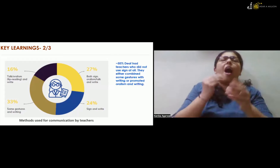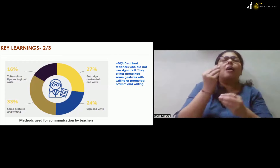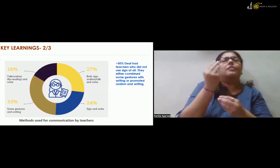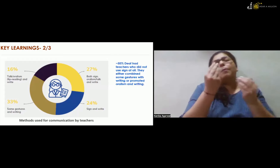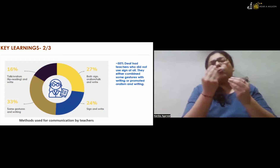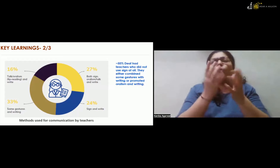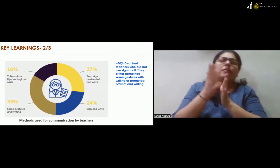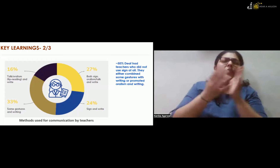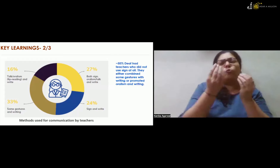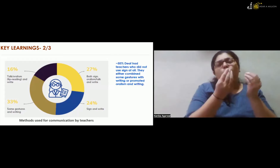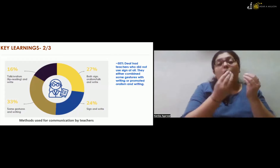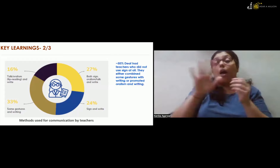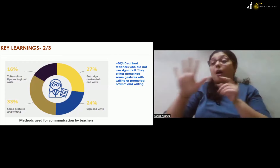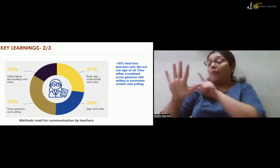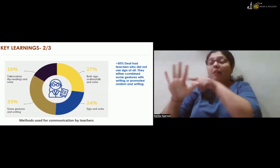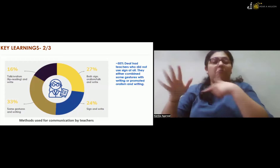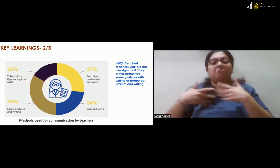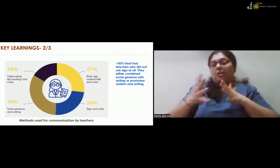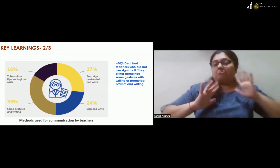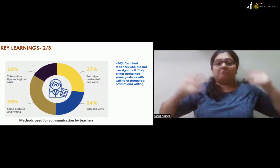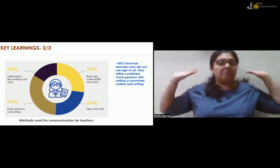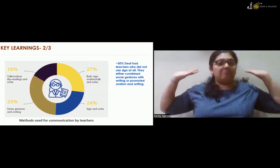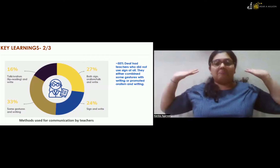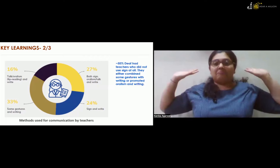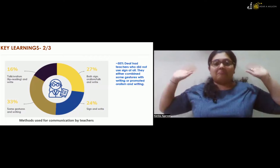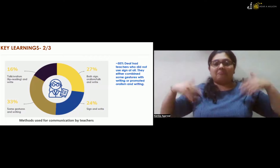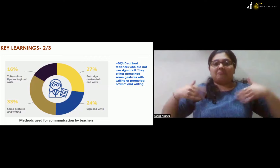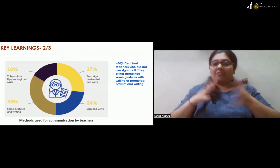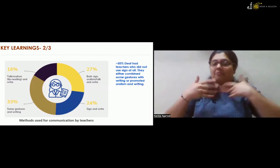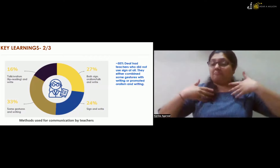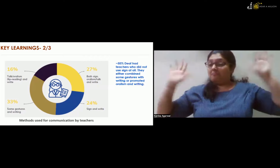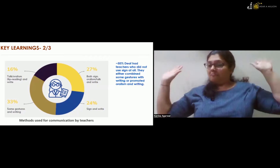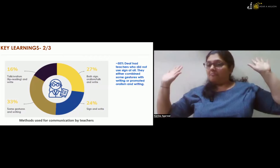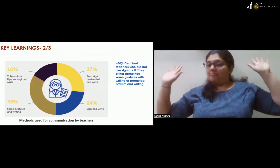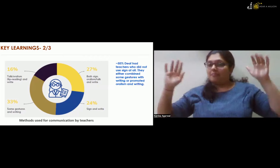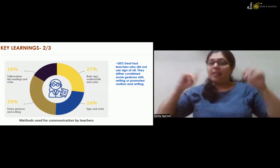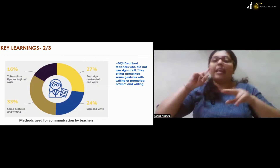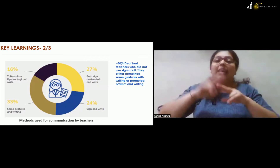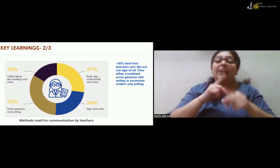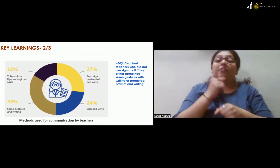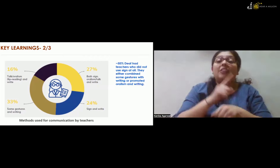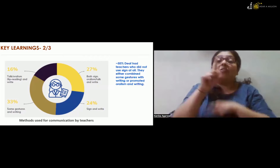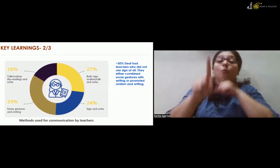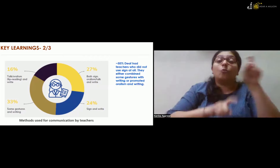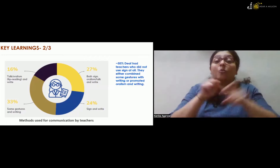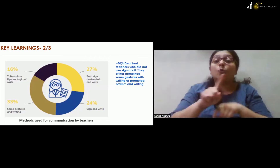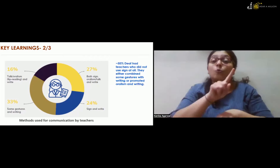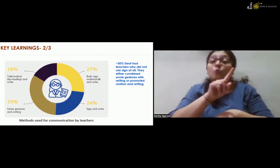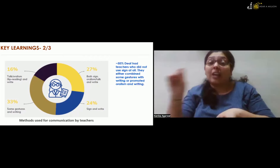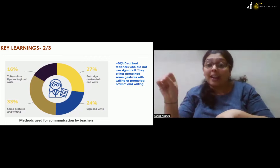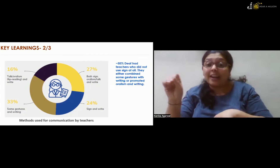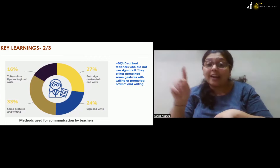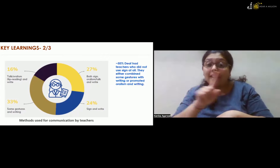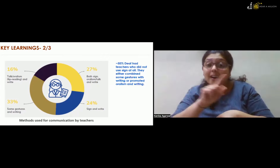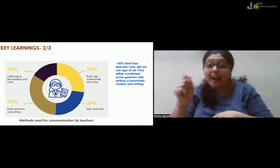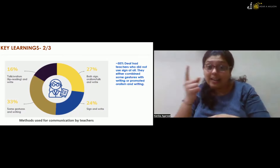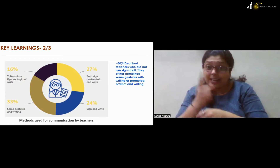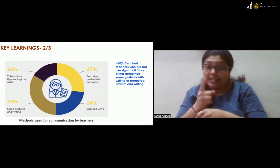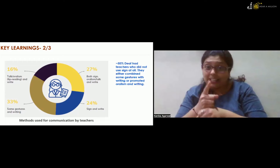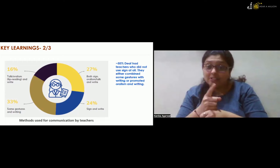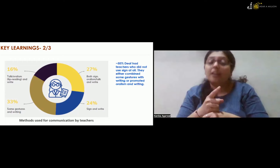We asked 10 kids, no? And five of them, sorry, we asked 10 teachers,